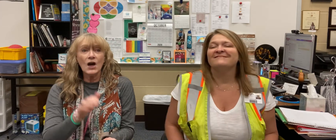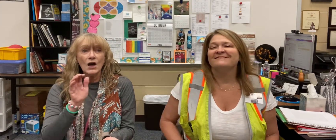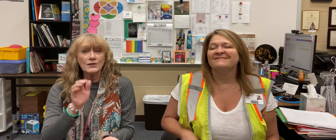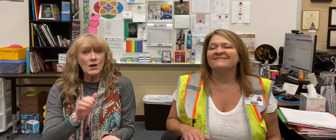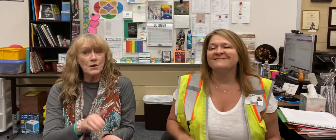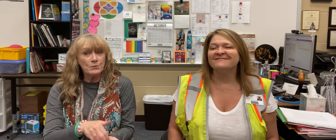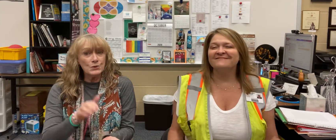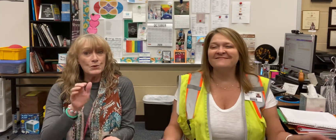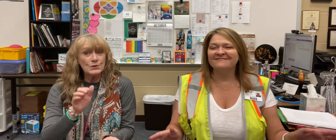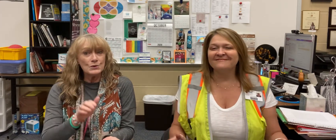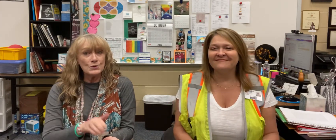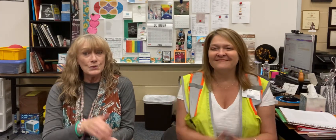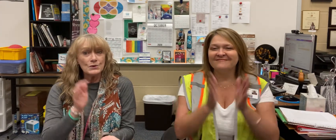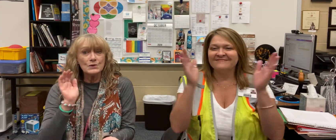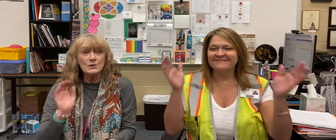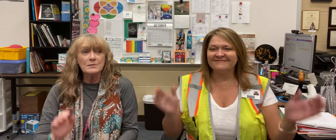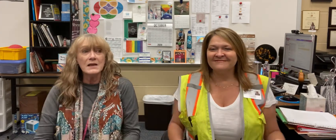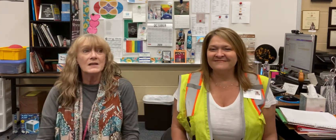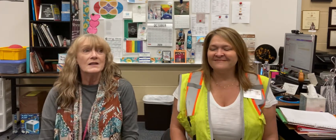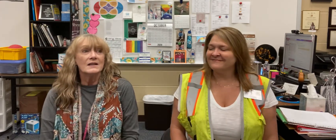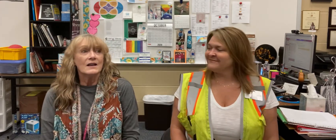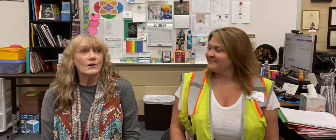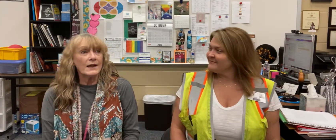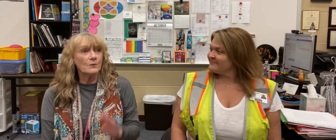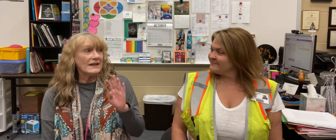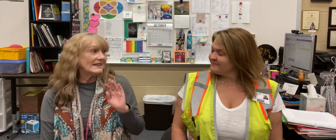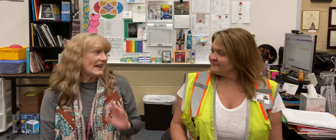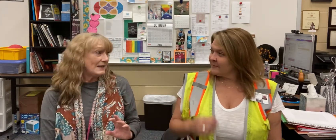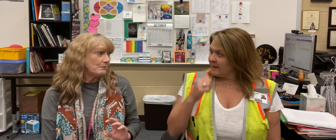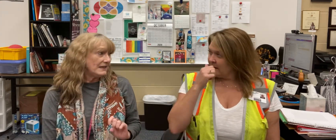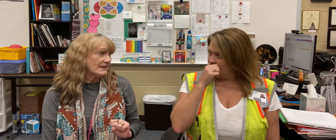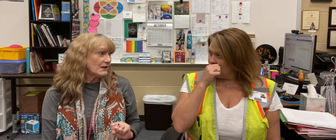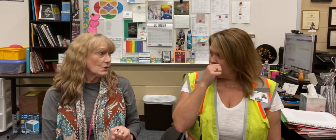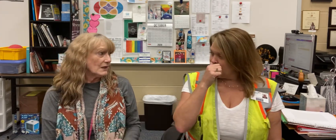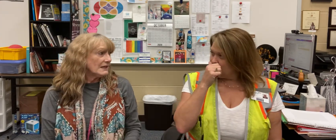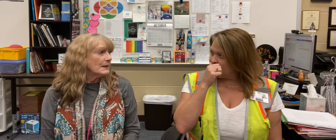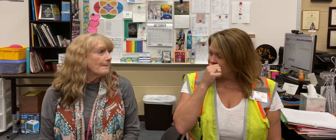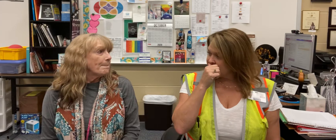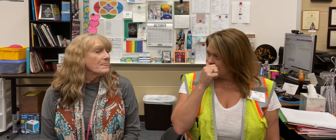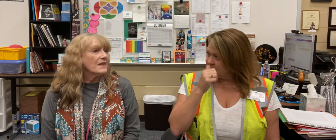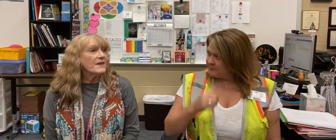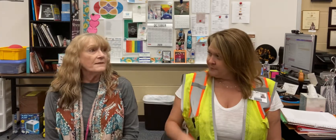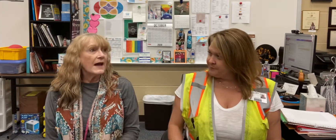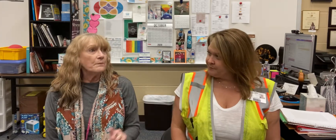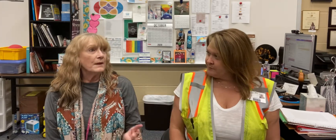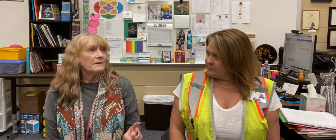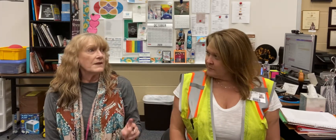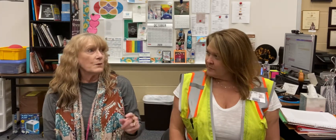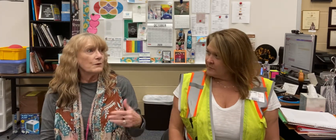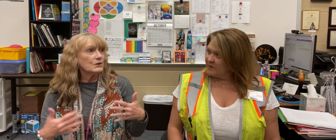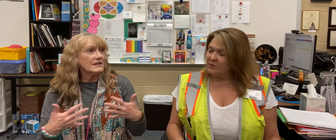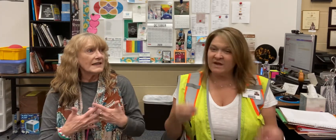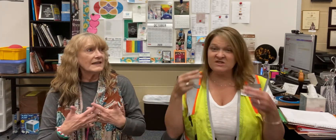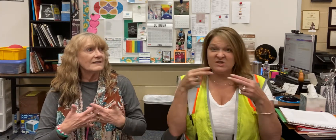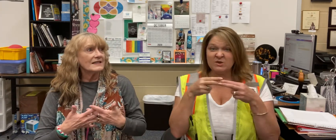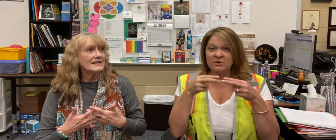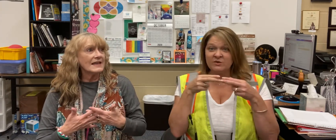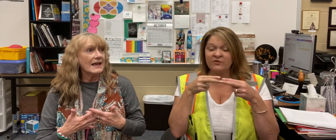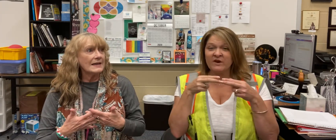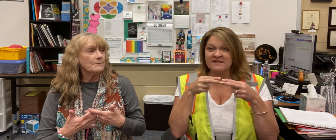yada, boom. Okay, I waited 8 beats actually. Yes. And then that meant that we were singing the same phrases notes.